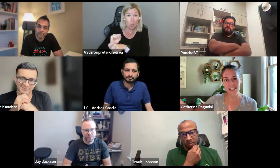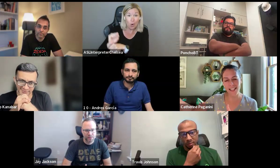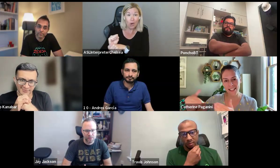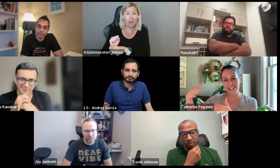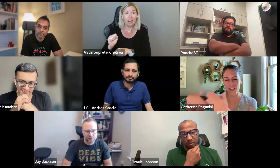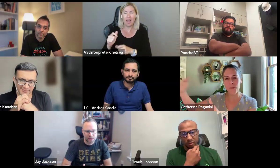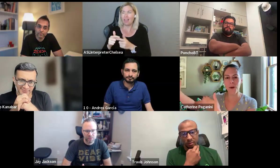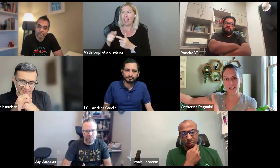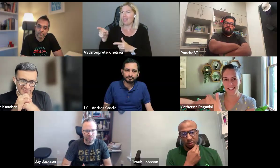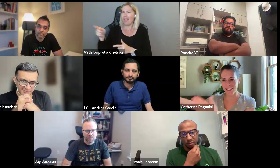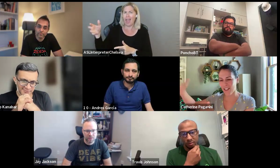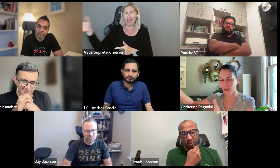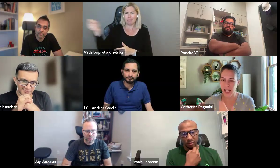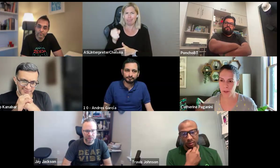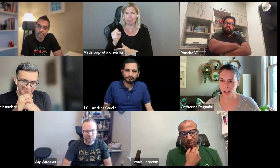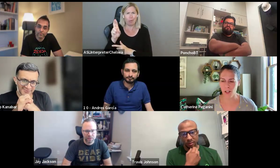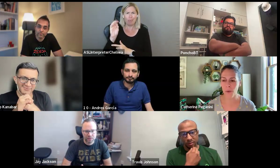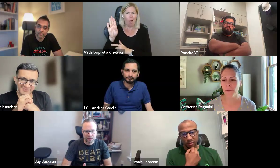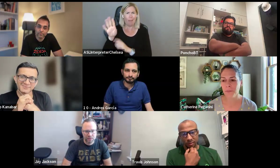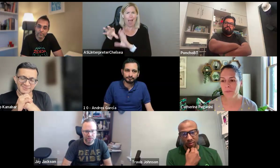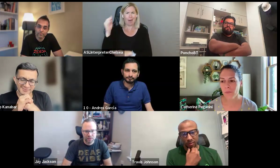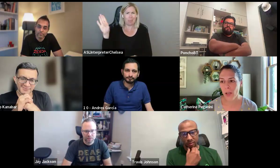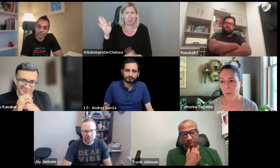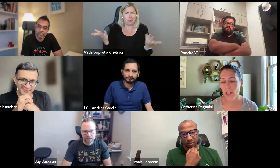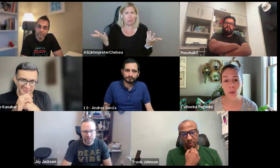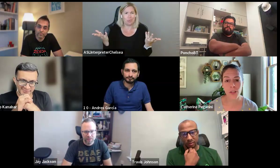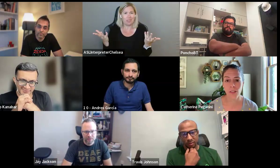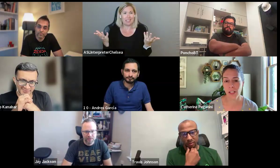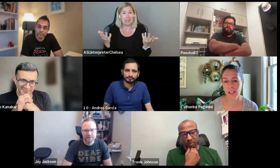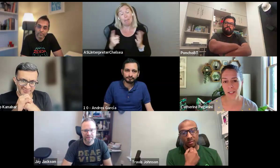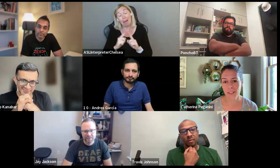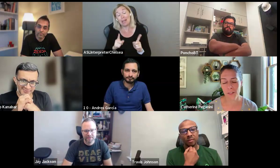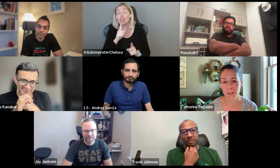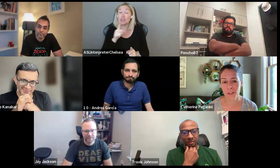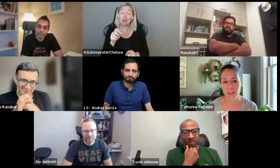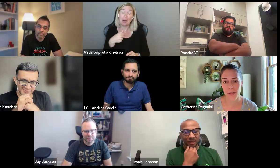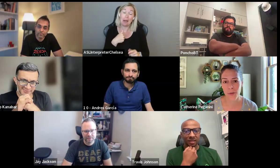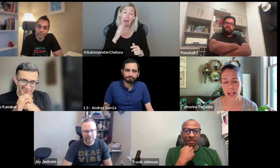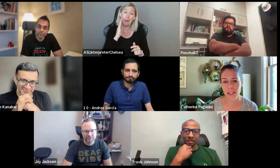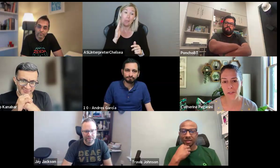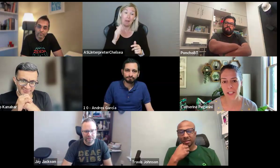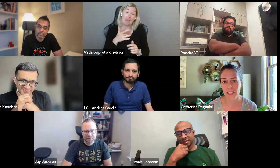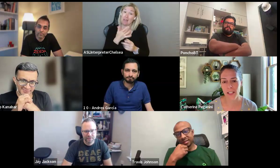that's like, at some point it just happens on its own. But sure, feel free to ask for it,